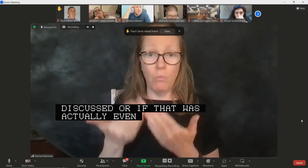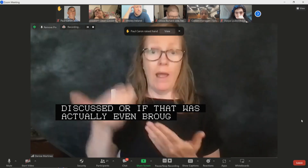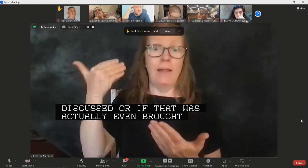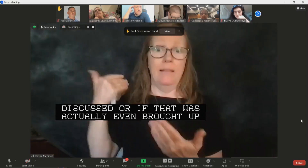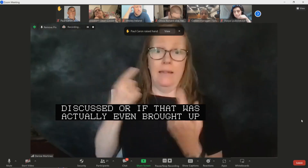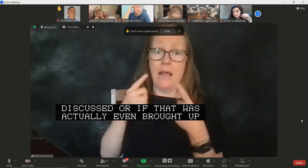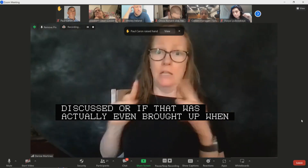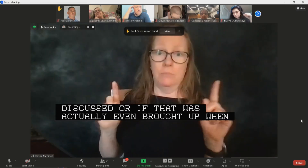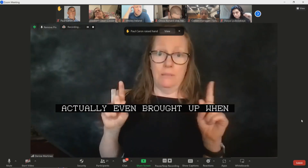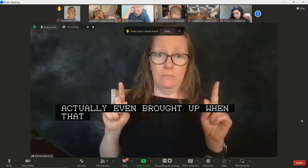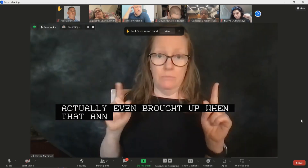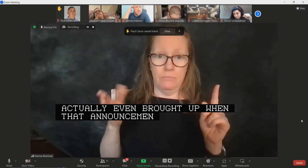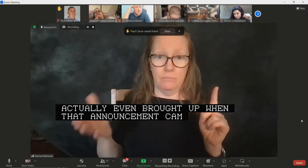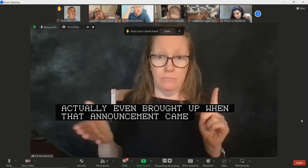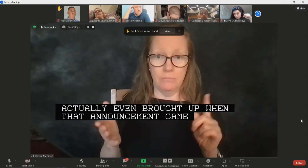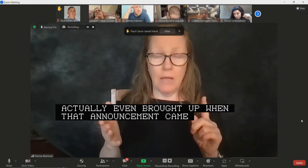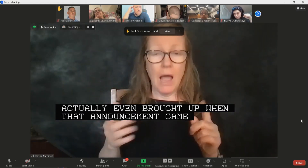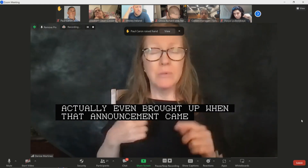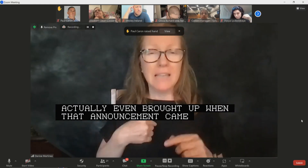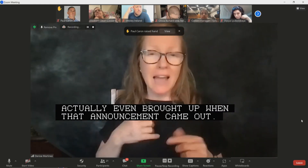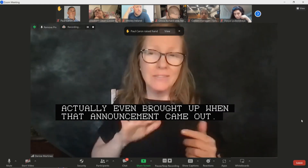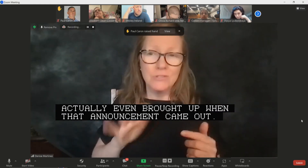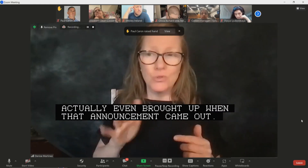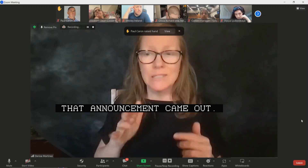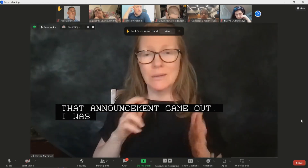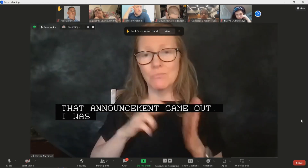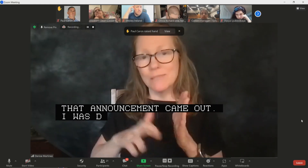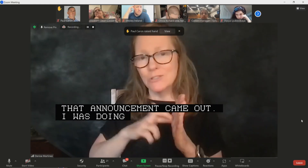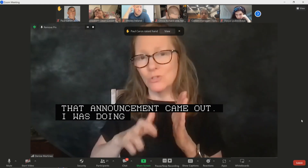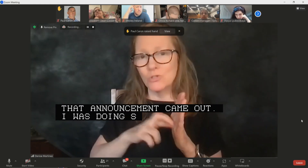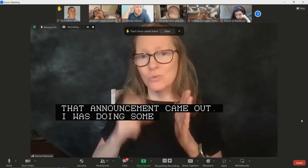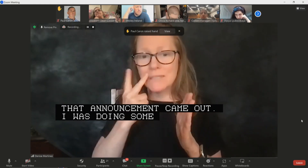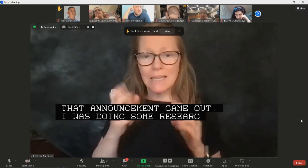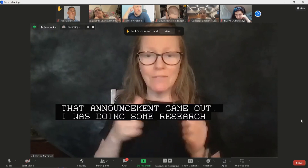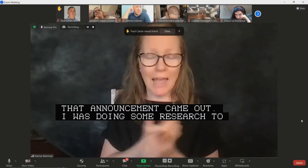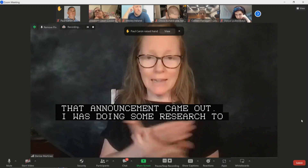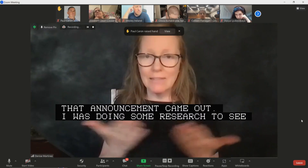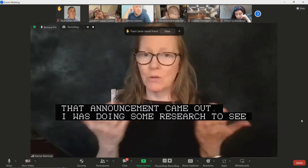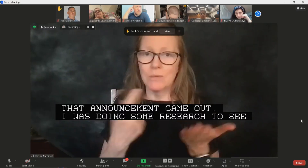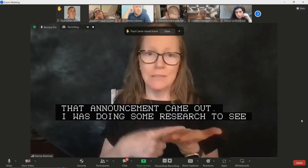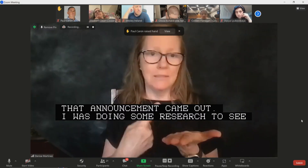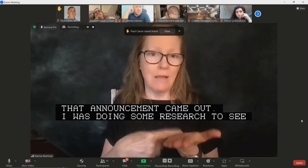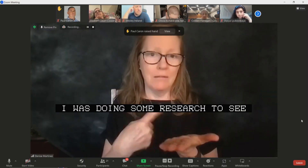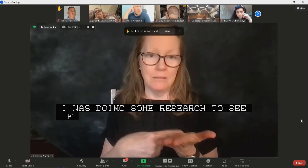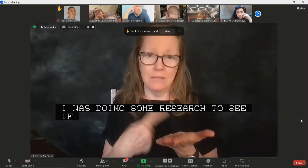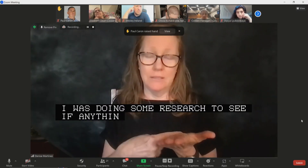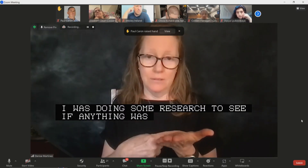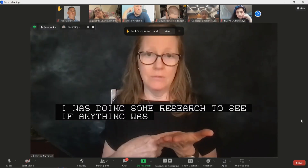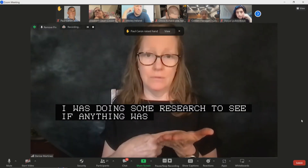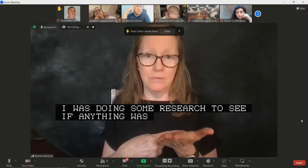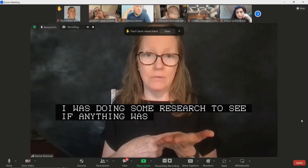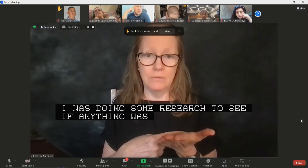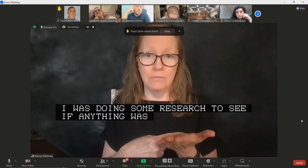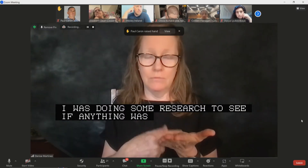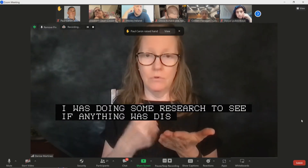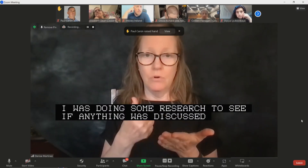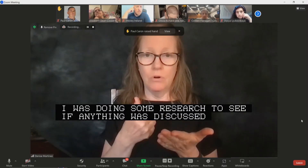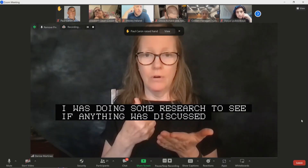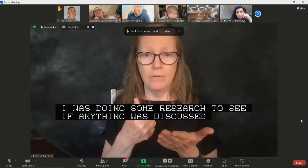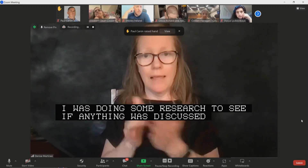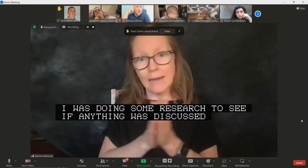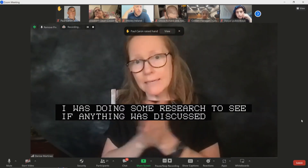doing some research to see if anything was discussed for under some of the initiative, for not